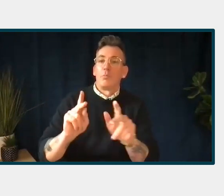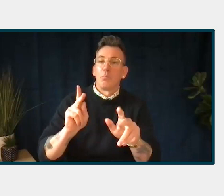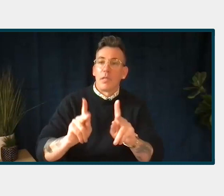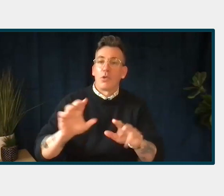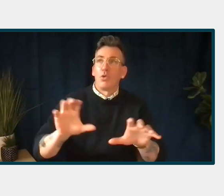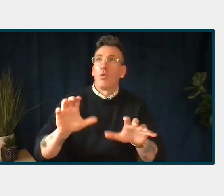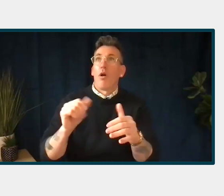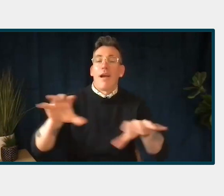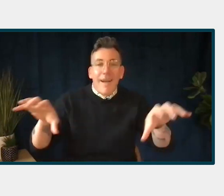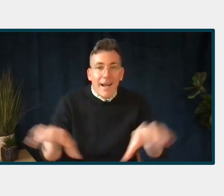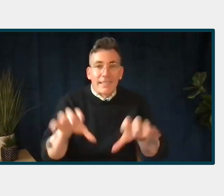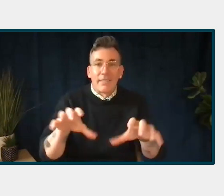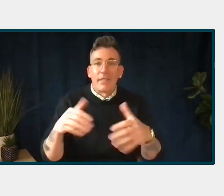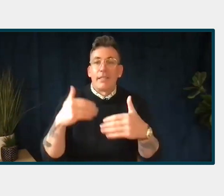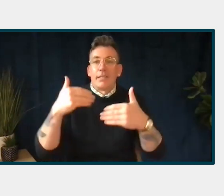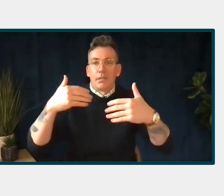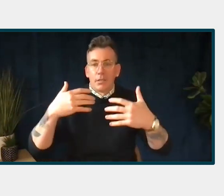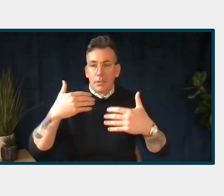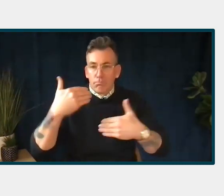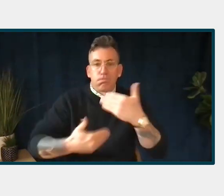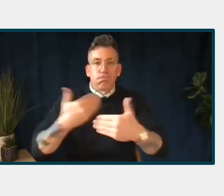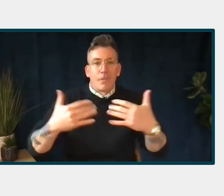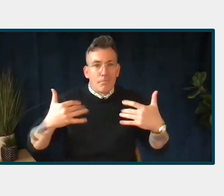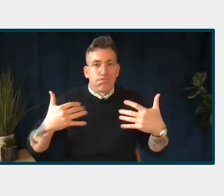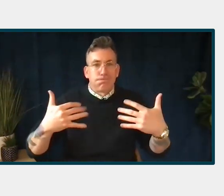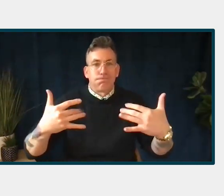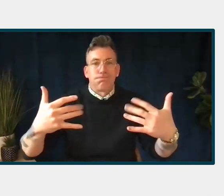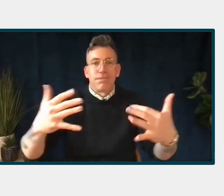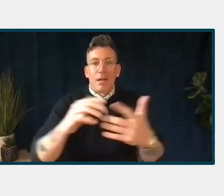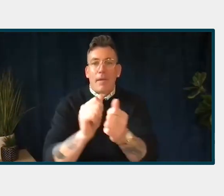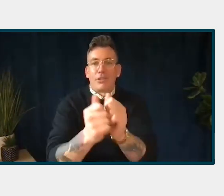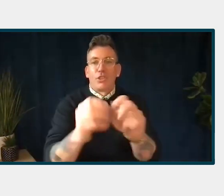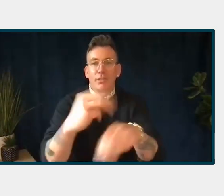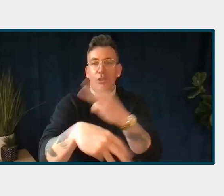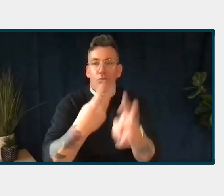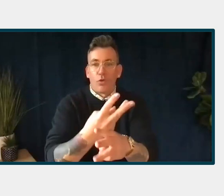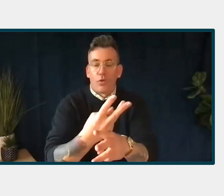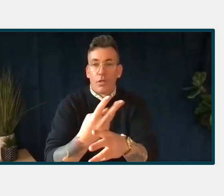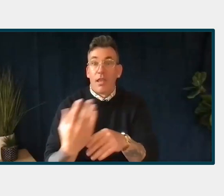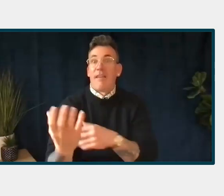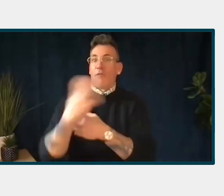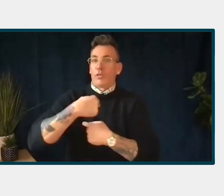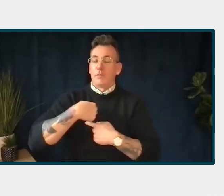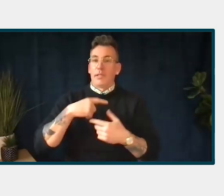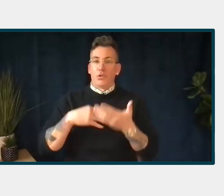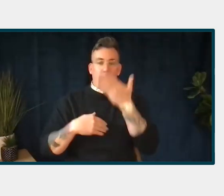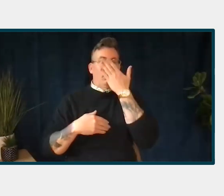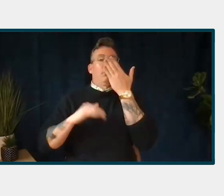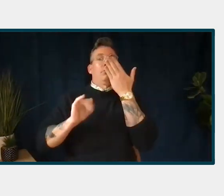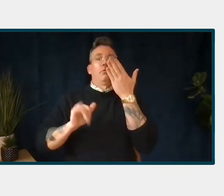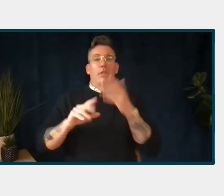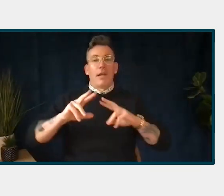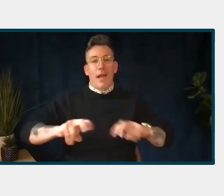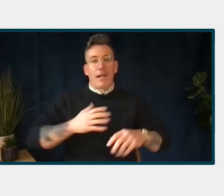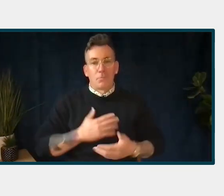with people who are doing the work, who are people who are actively in the process of moving themselves forward and making change in the